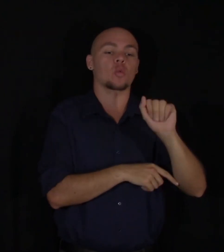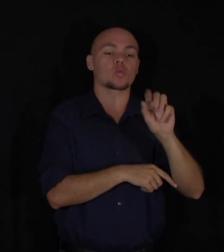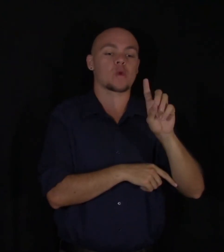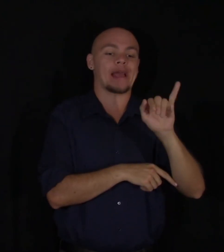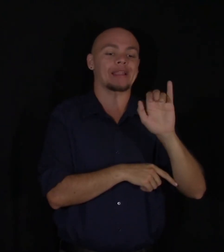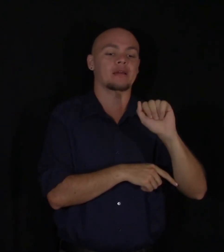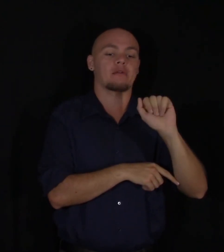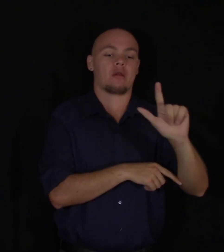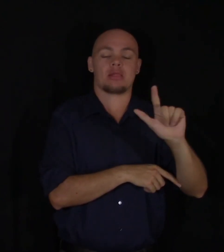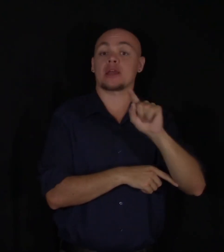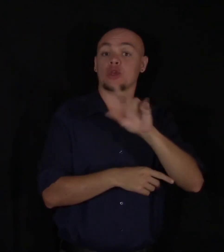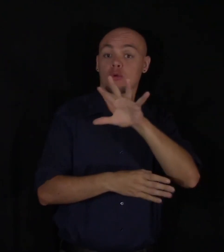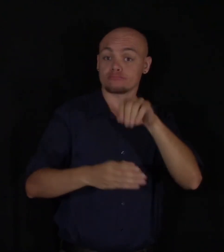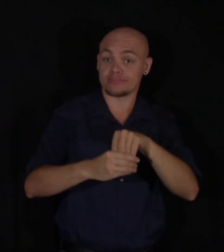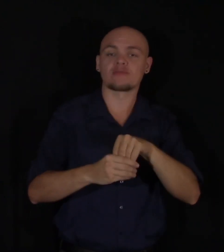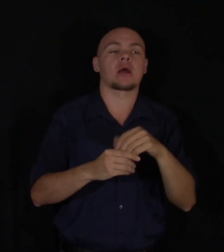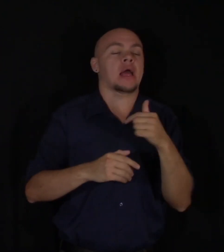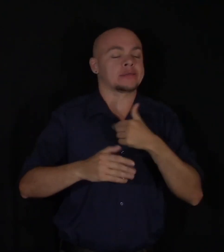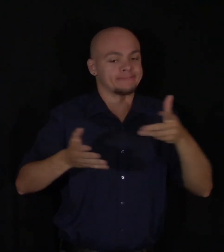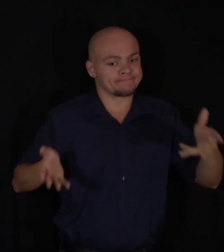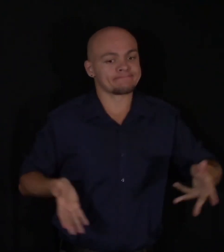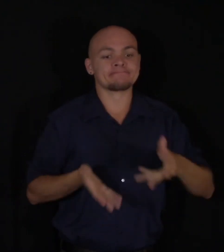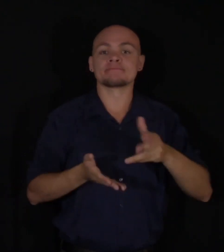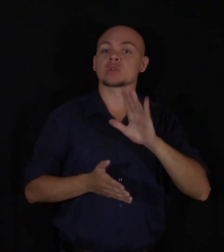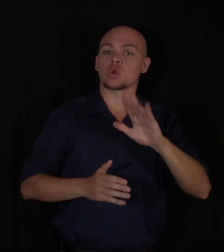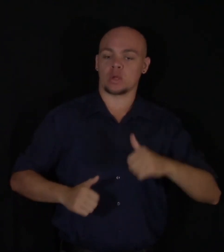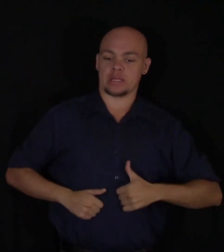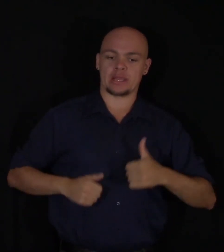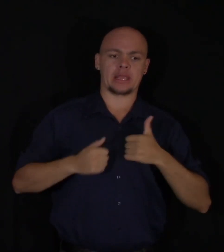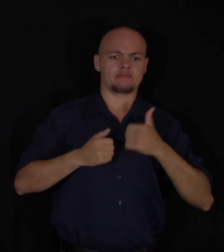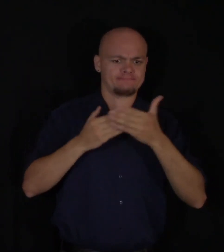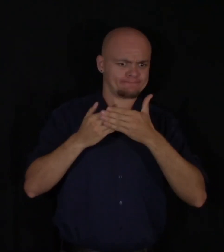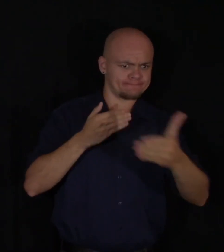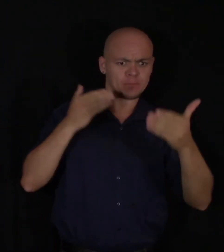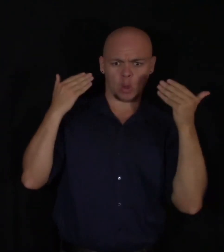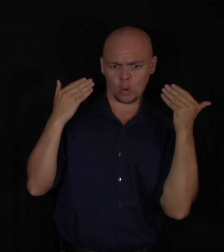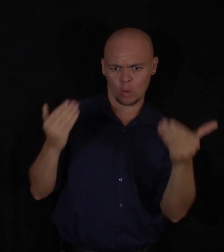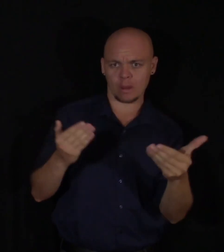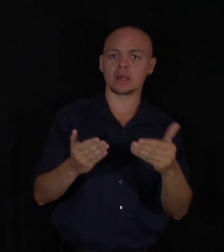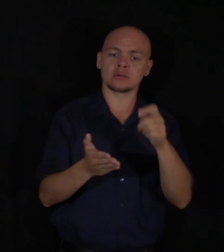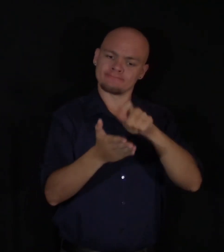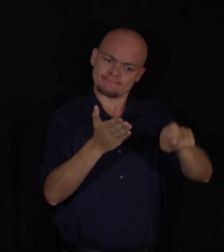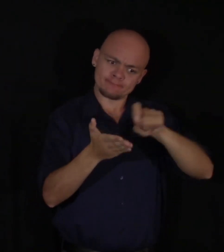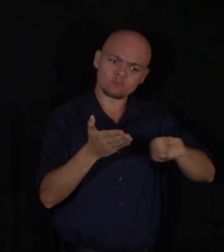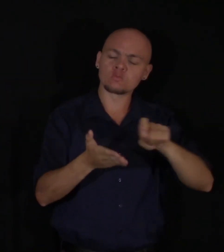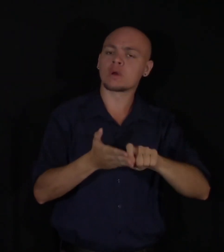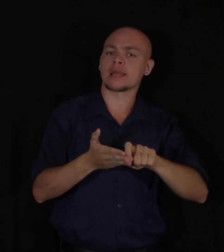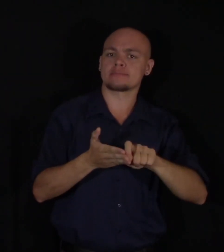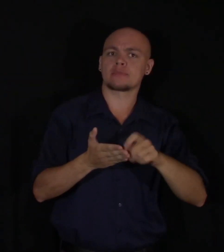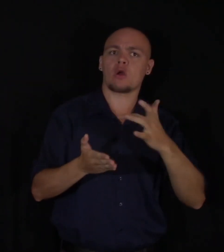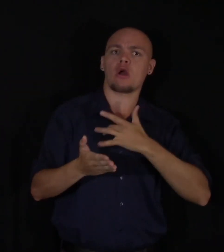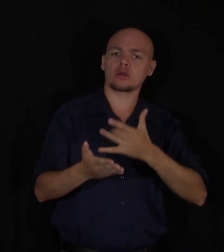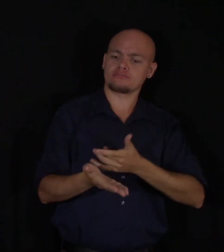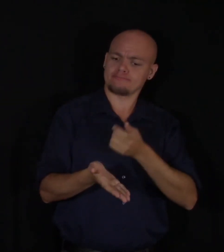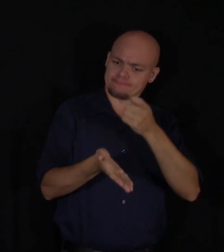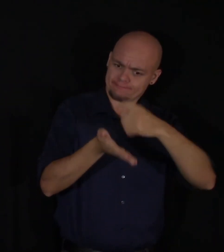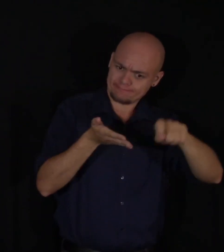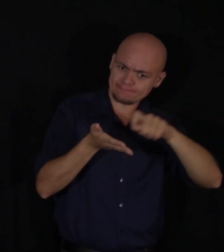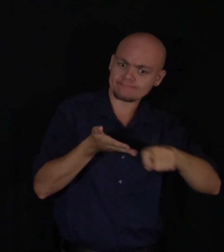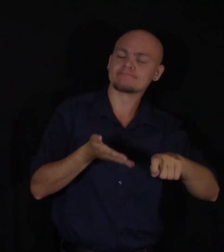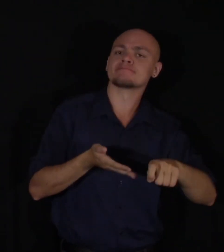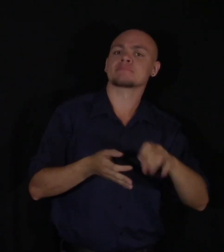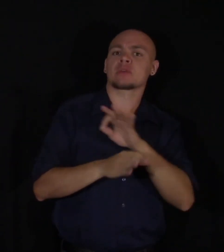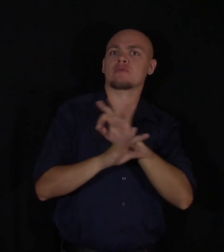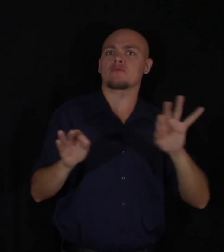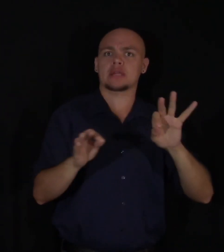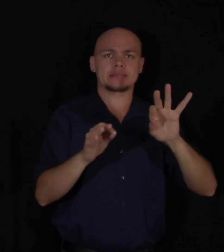of it, to live your life as you wish to write your pages with your pen in your heart and freedom in your ink. I